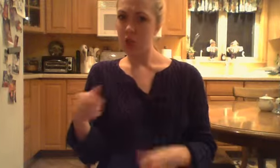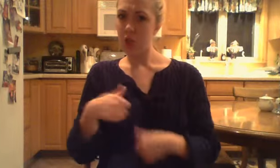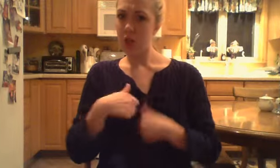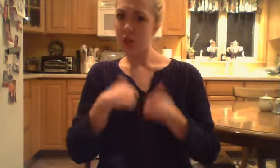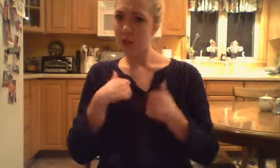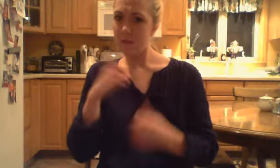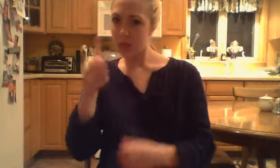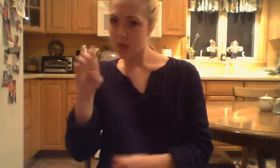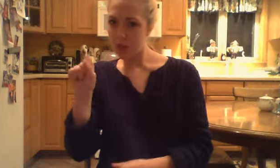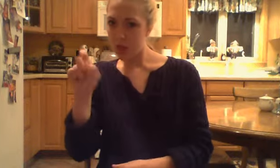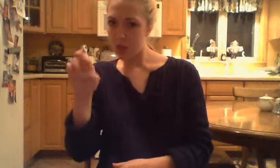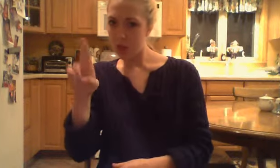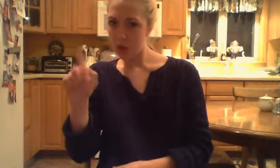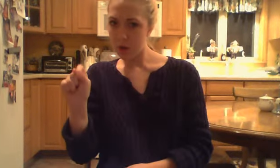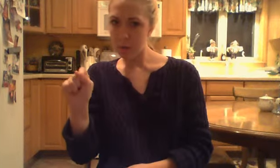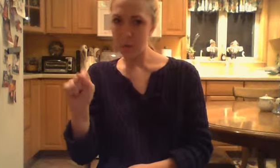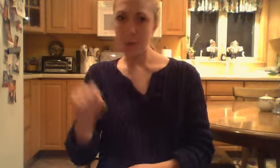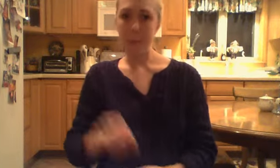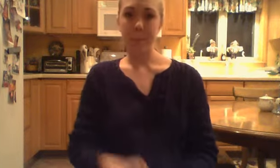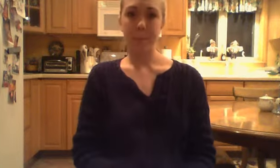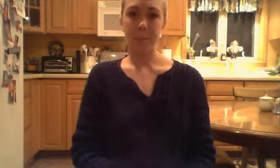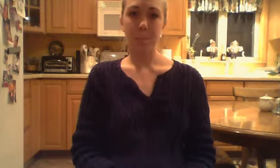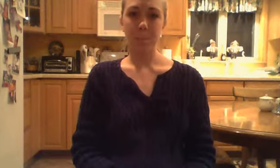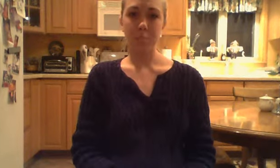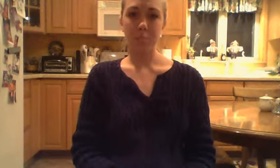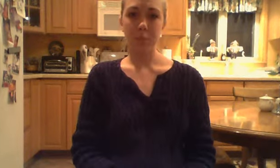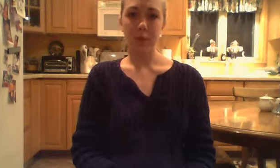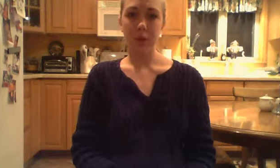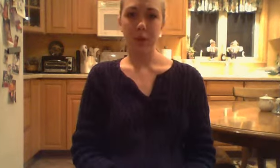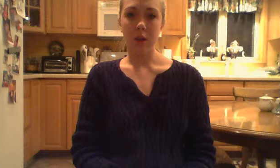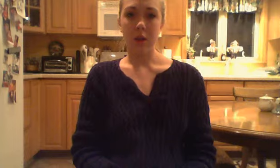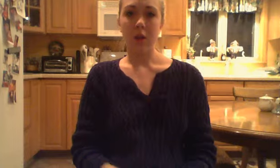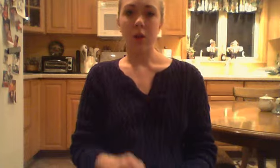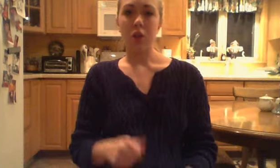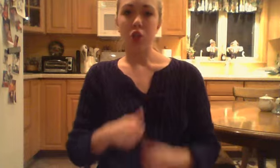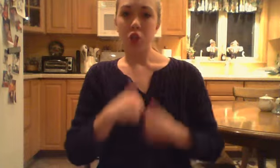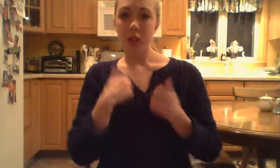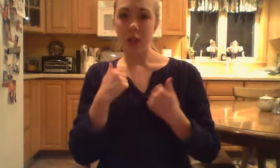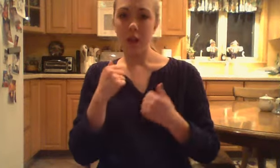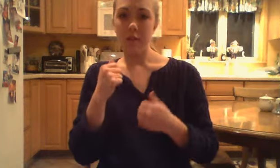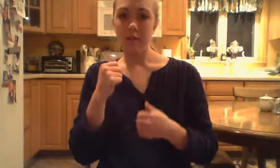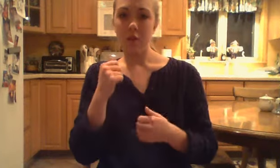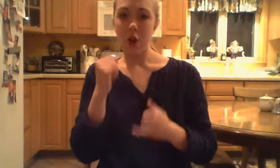them both. She lived the last half of her life in New Mexico now. Let me show you a picture of her.